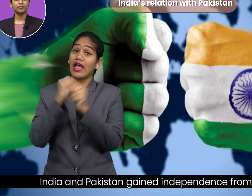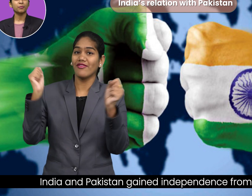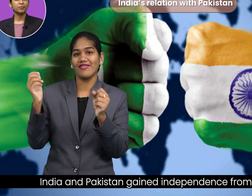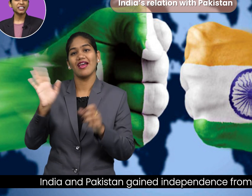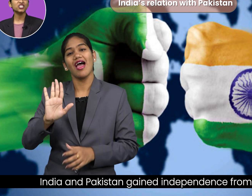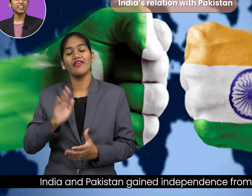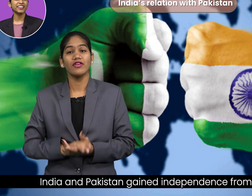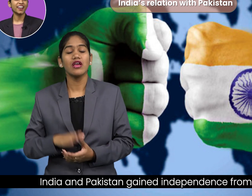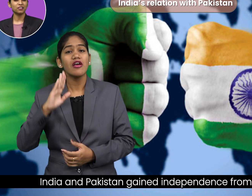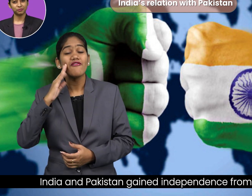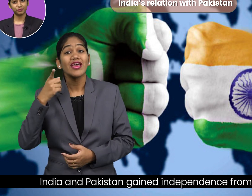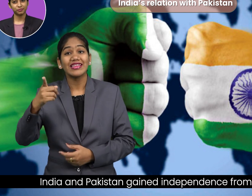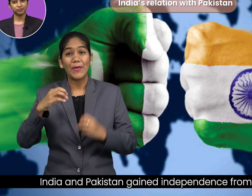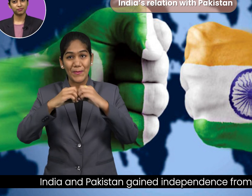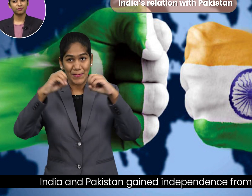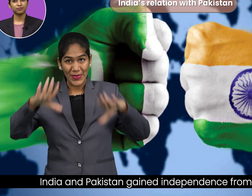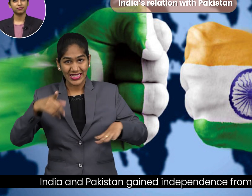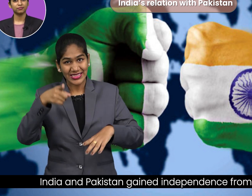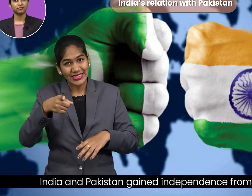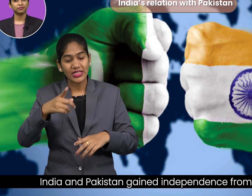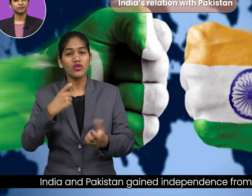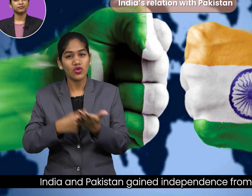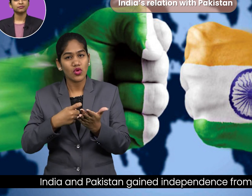independence from British India.